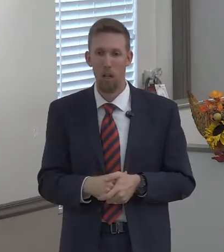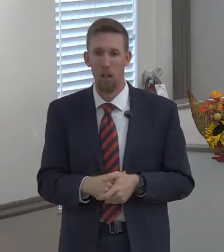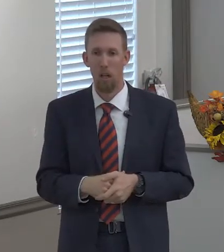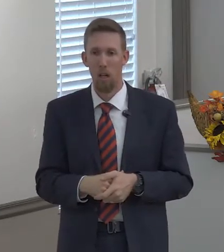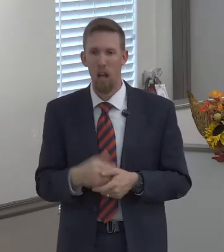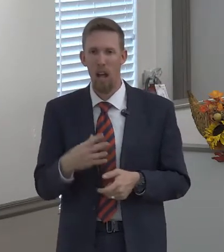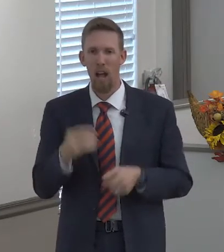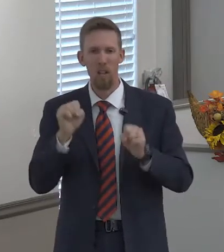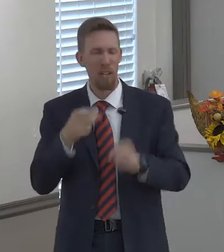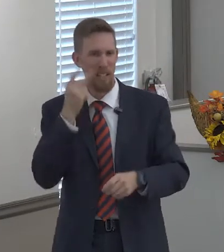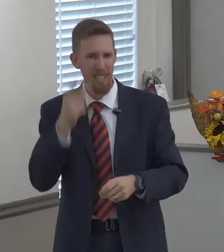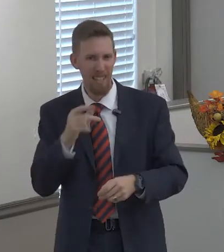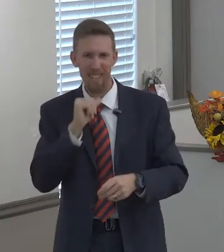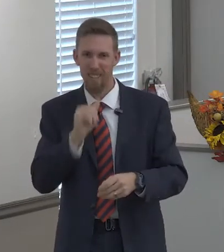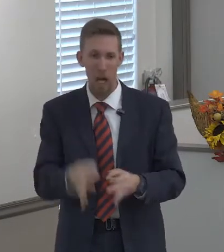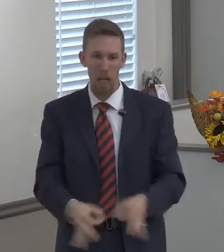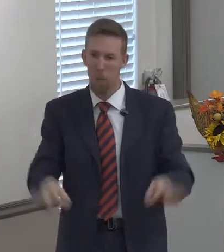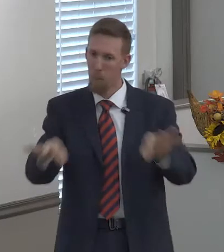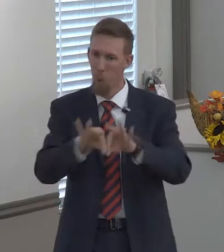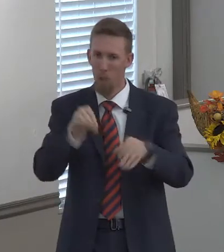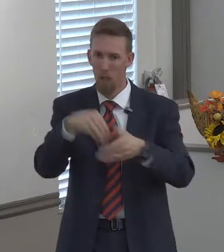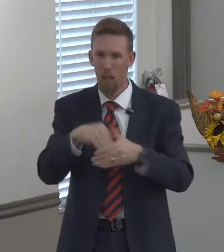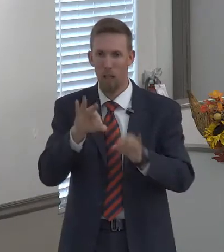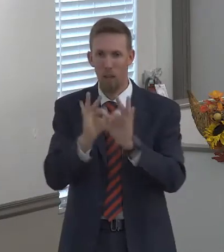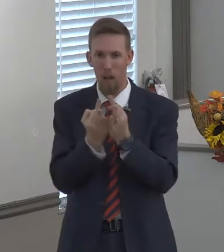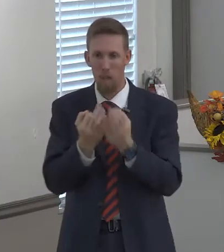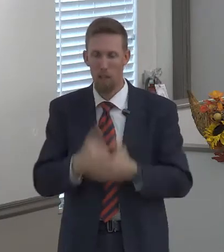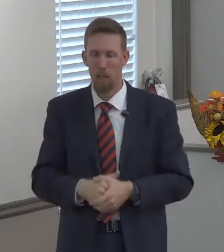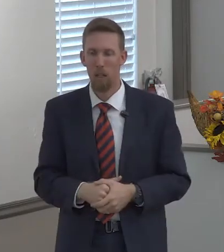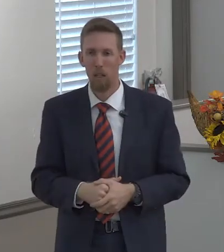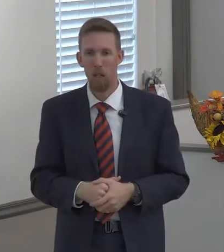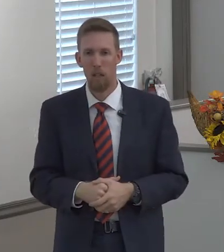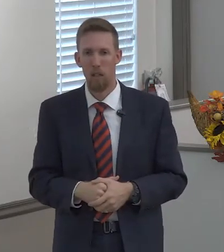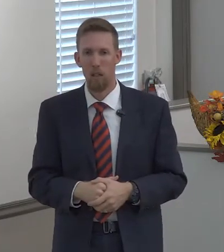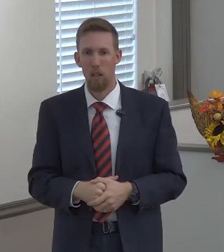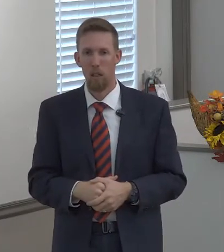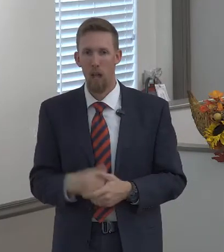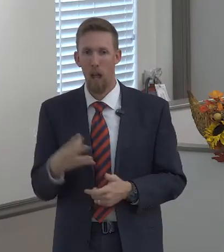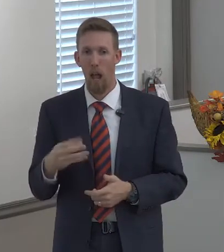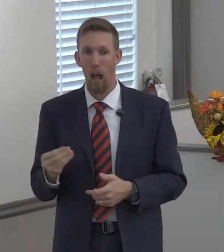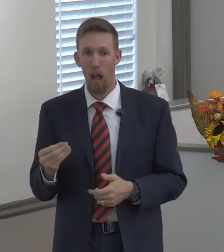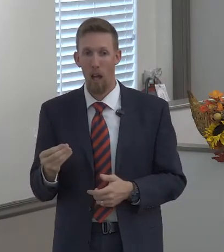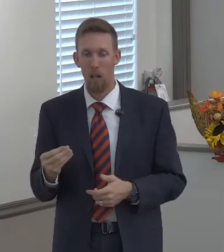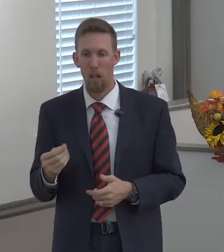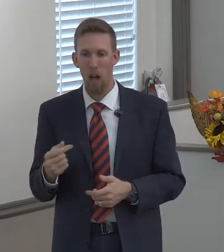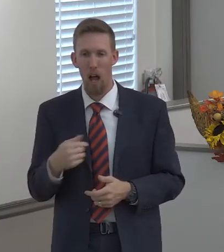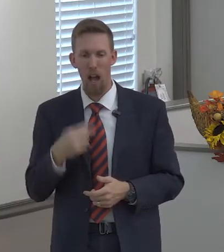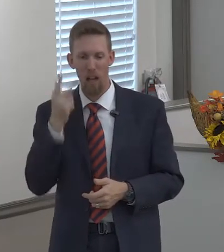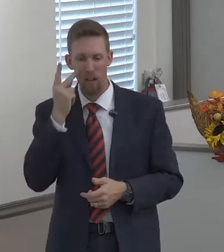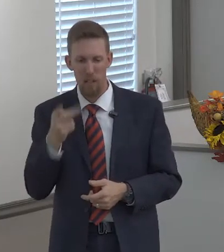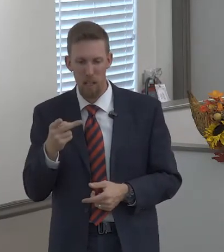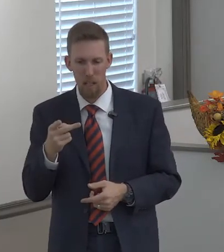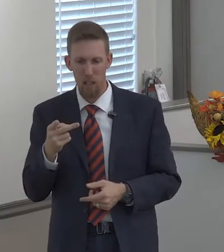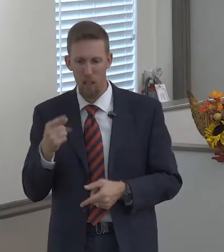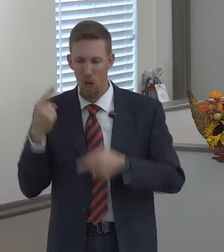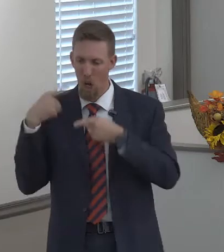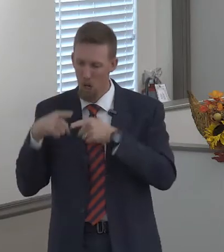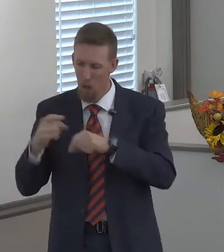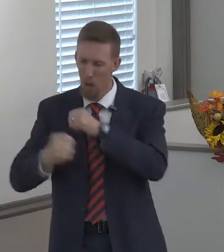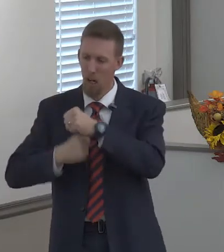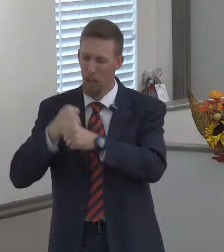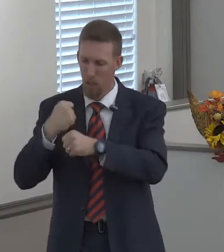not that I've necessarily taken notes and kept statistics on this, but I will tell you that in many times,